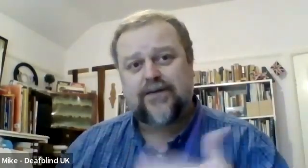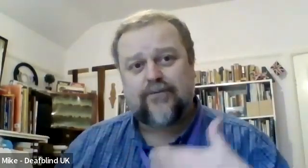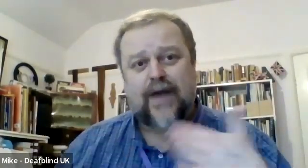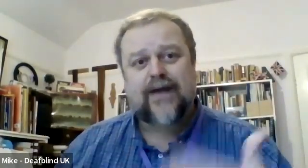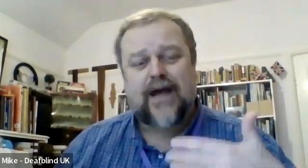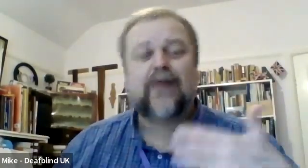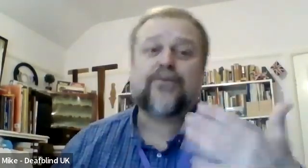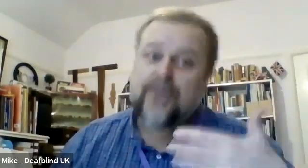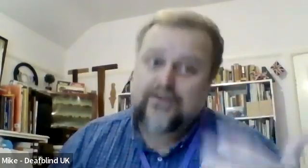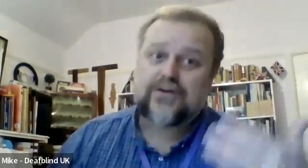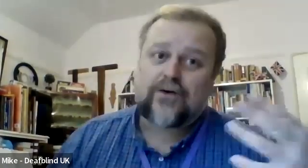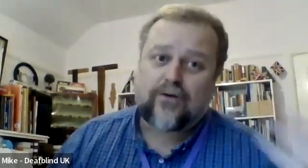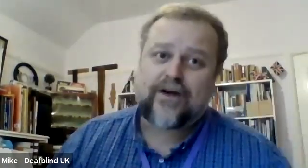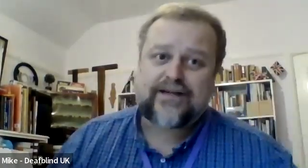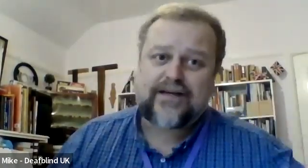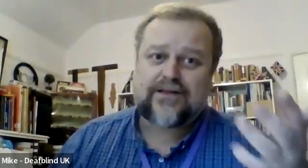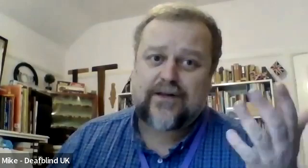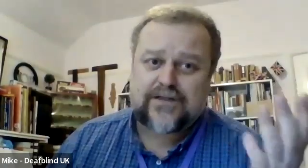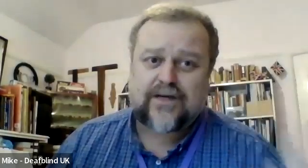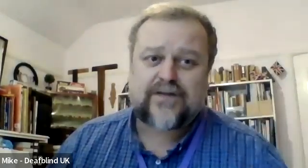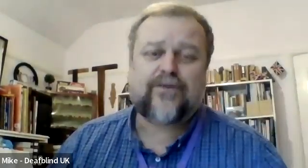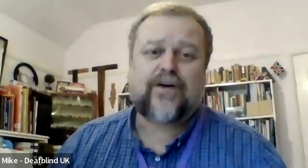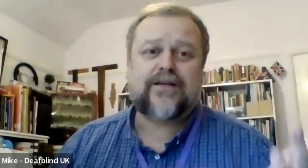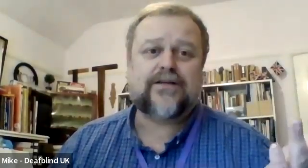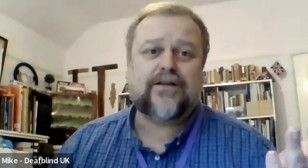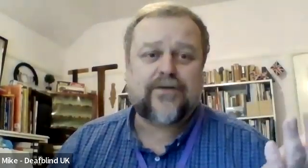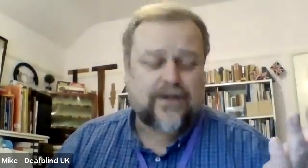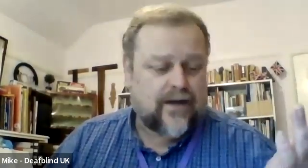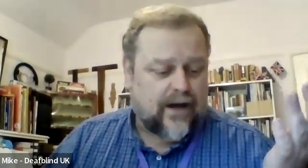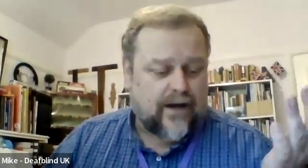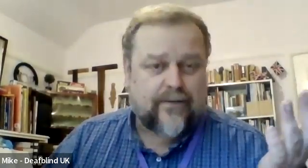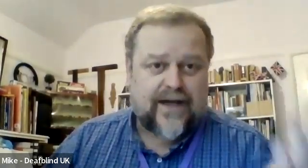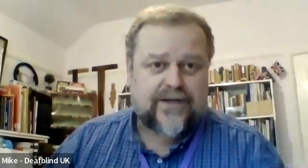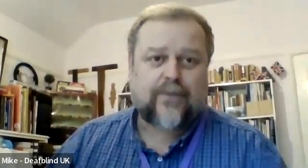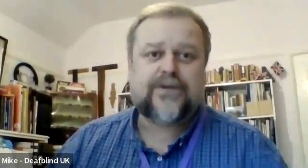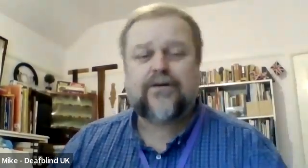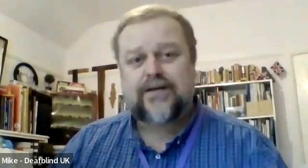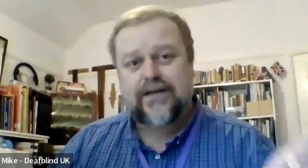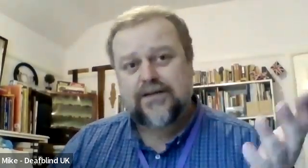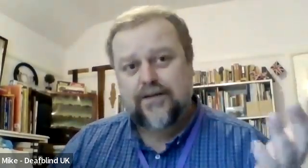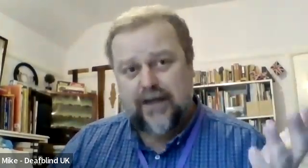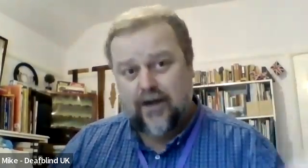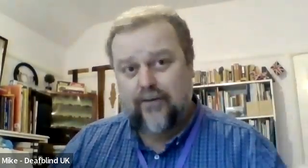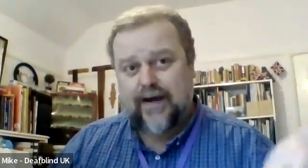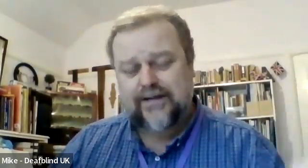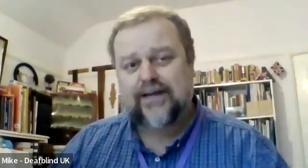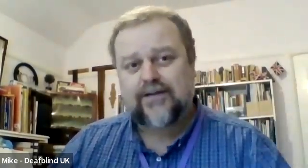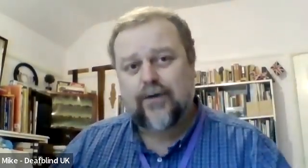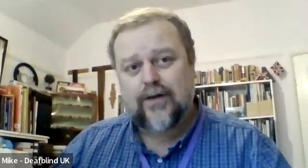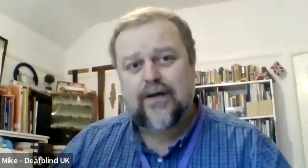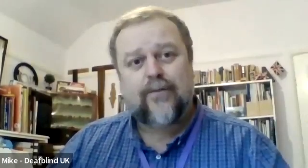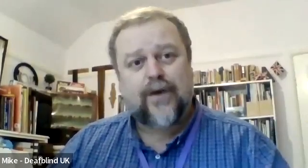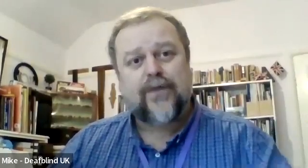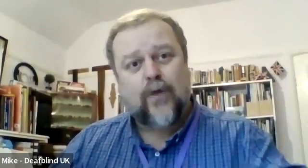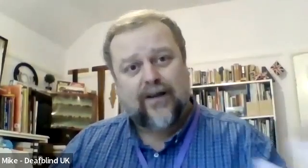help those organizations and those service providers and those leisure opportunities to become